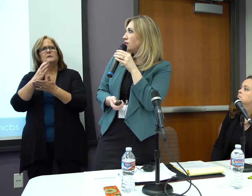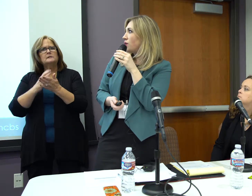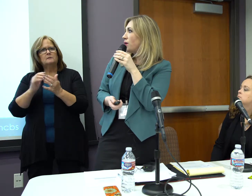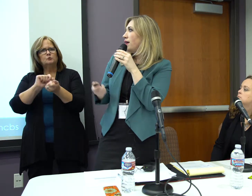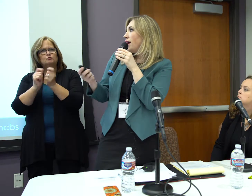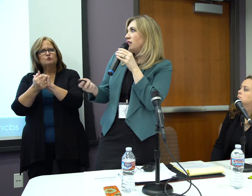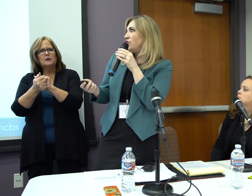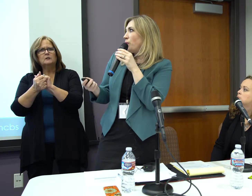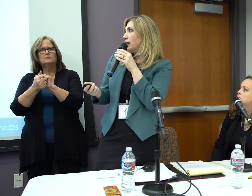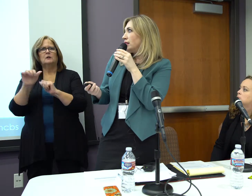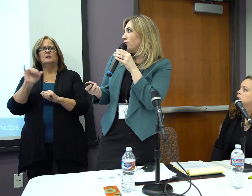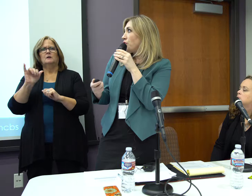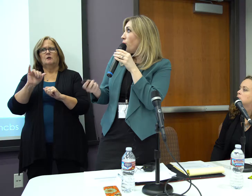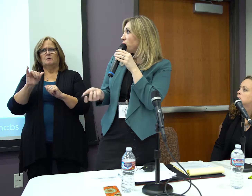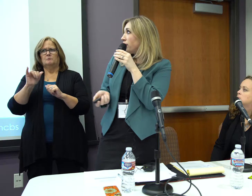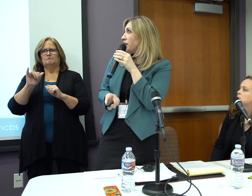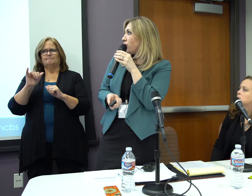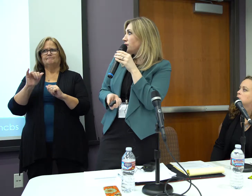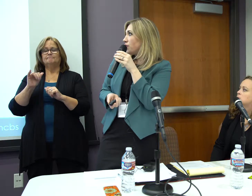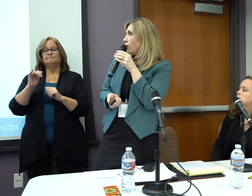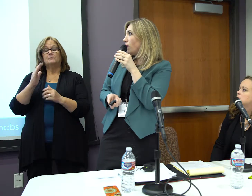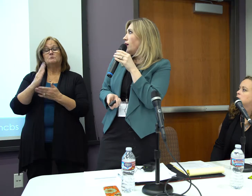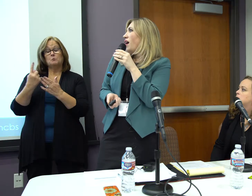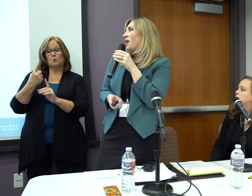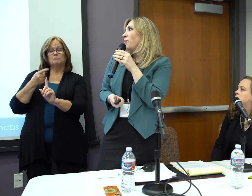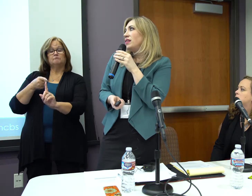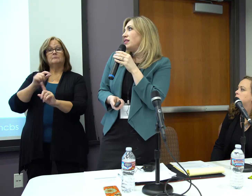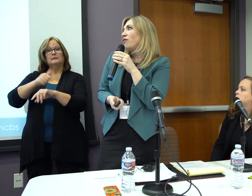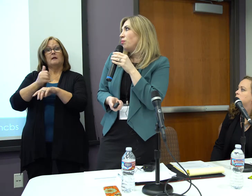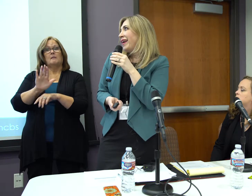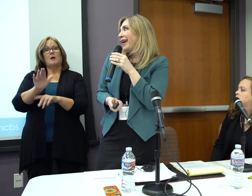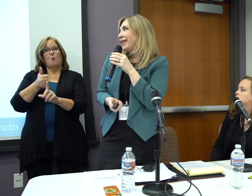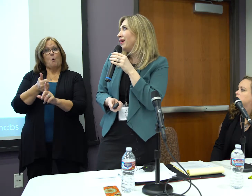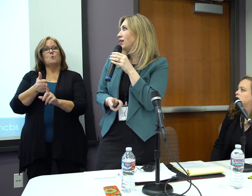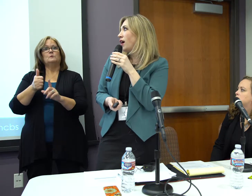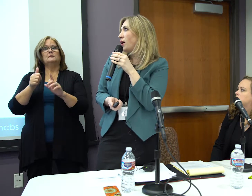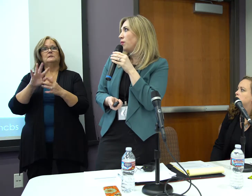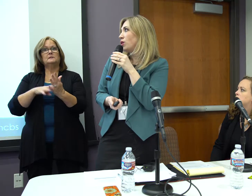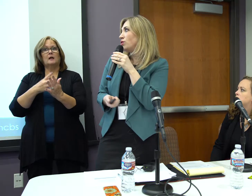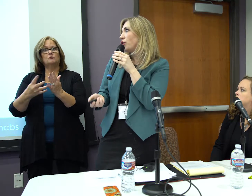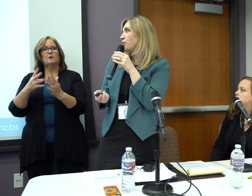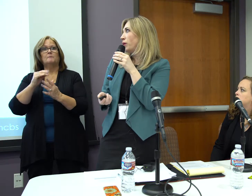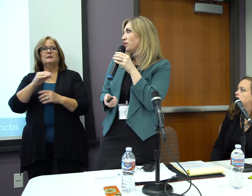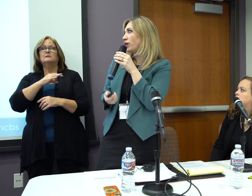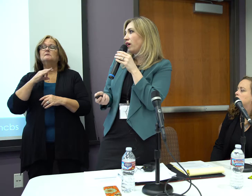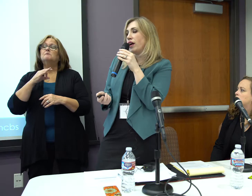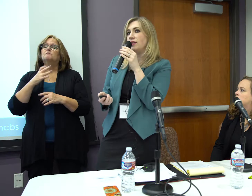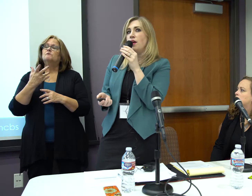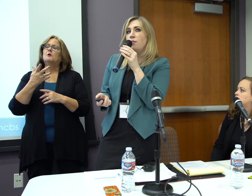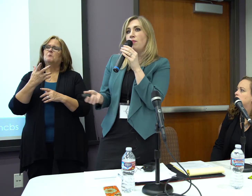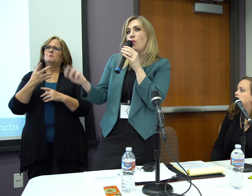change would also, an individual might, for the most part, set their own schedule, but then staff would plan, doctor's appointments